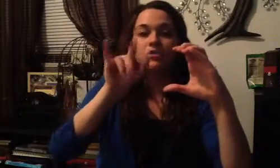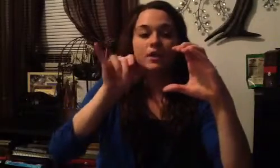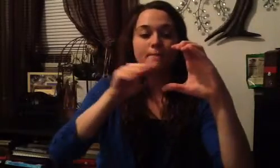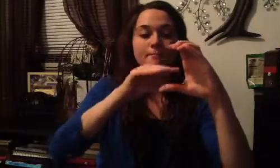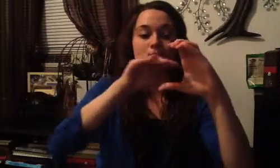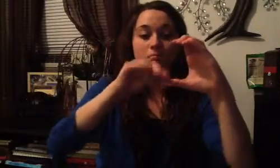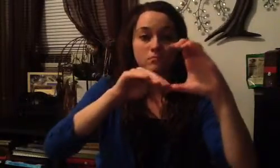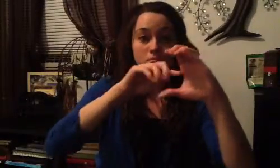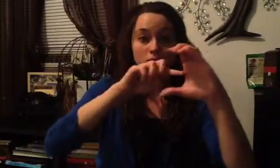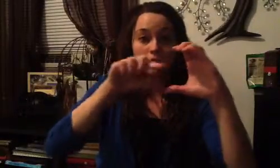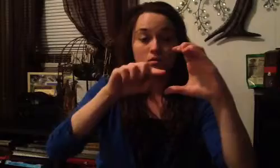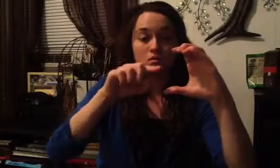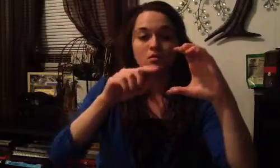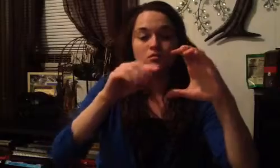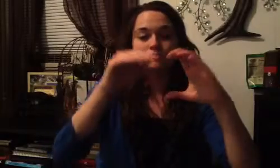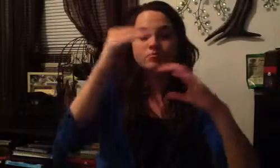comes from the lower extremity